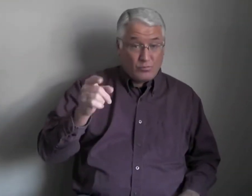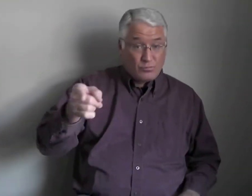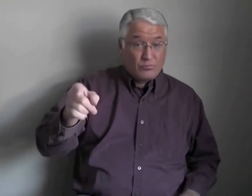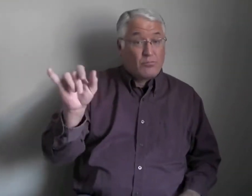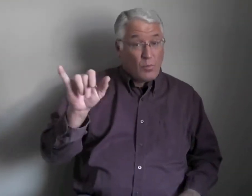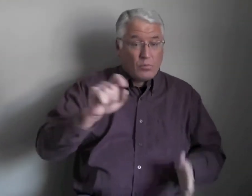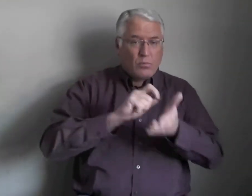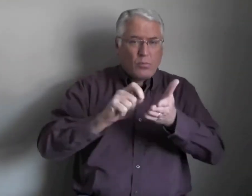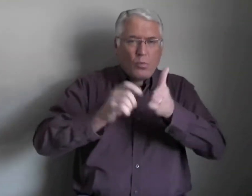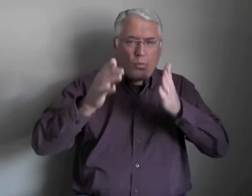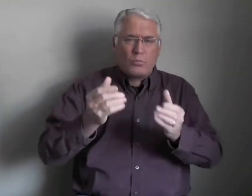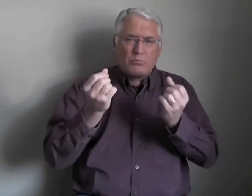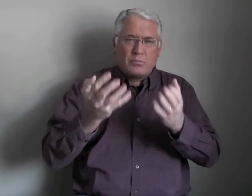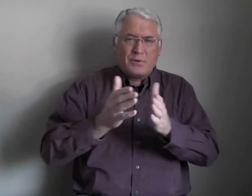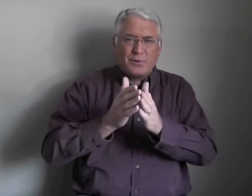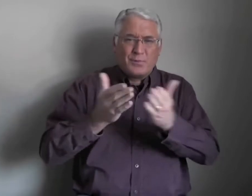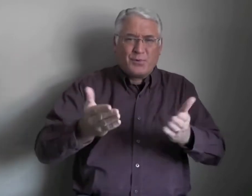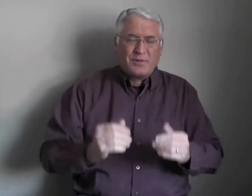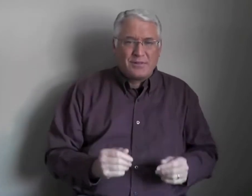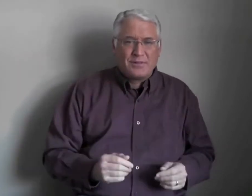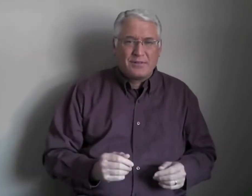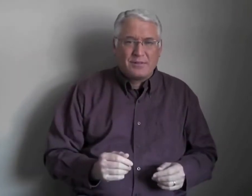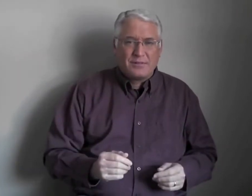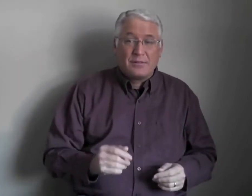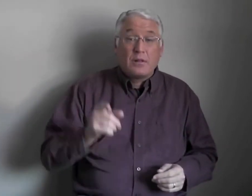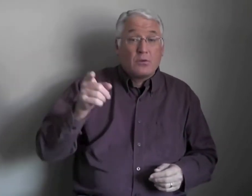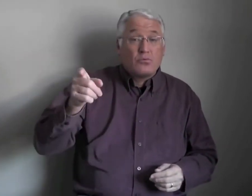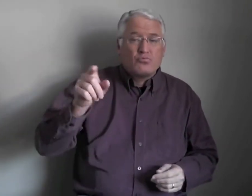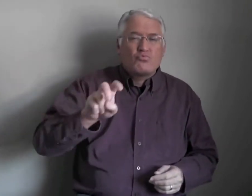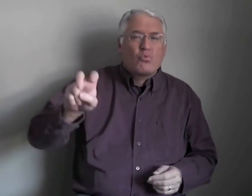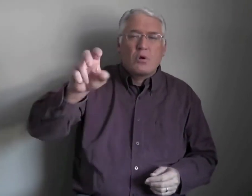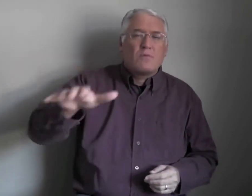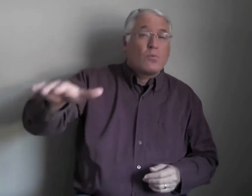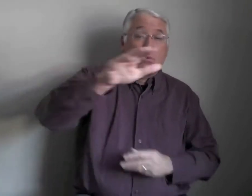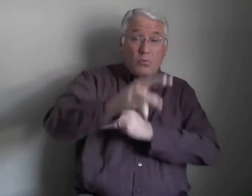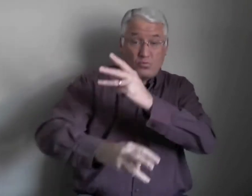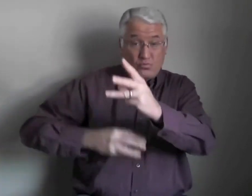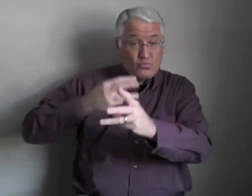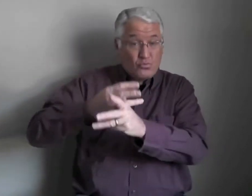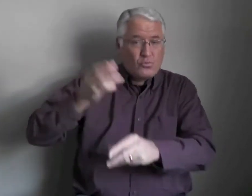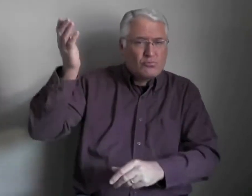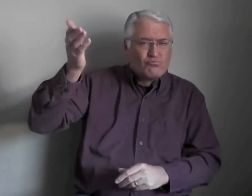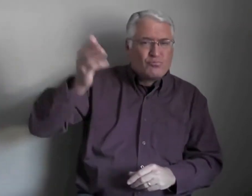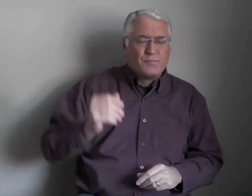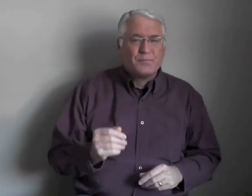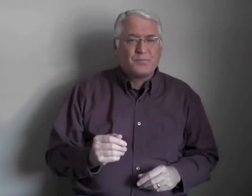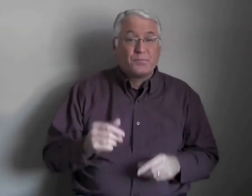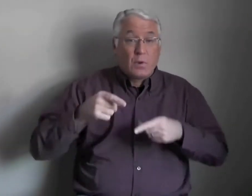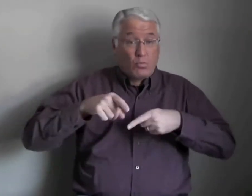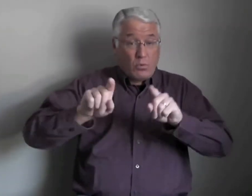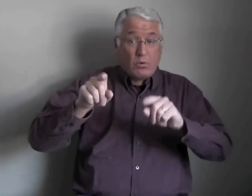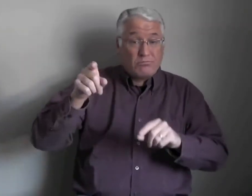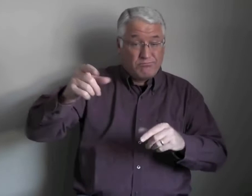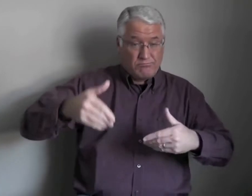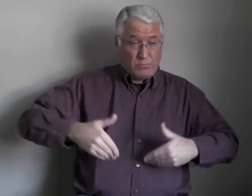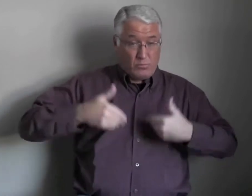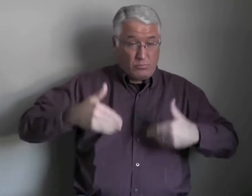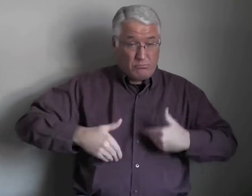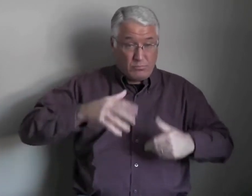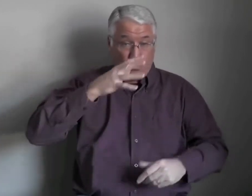Joni, she has also written many, many books, and she travels around the world speaking. When she was